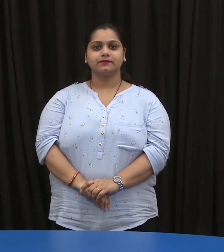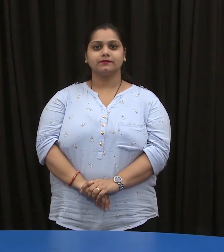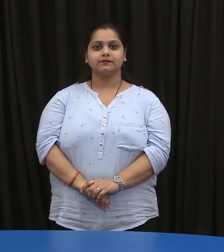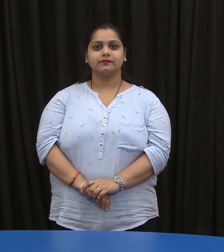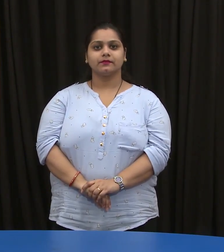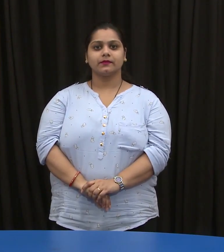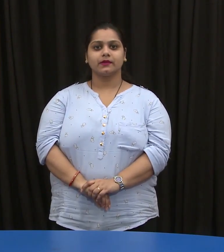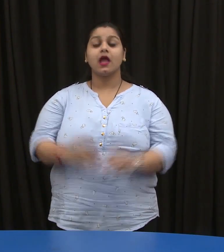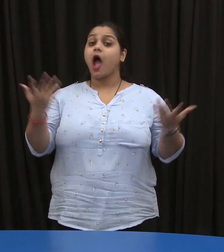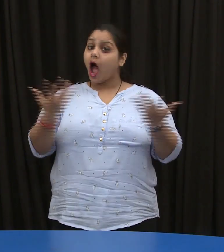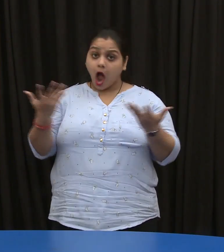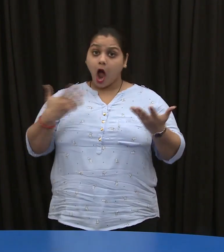How to close a program?